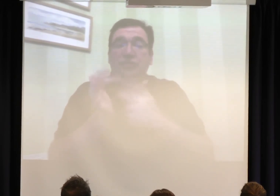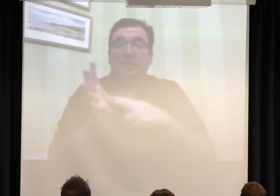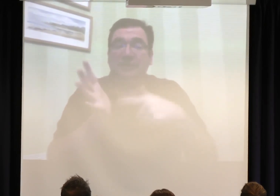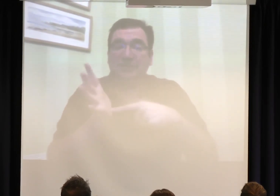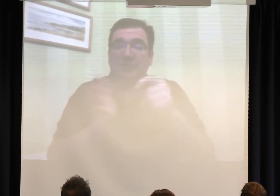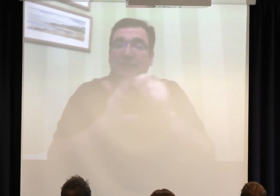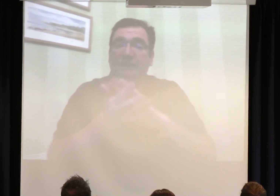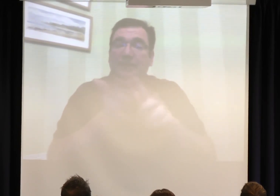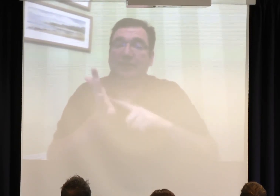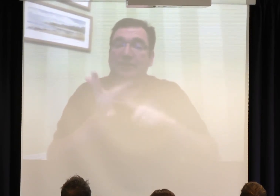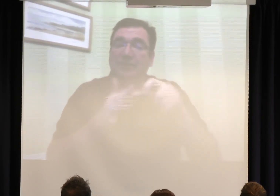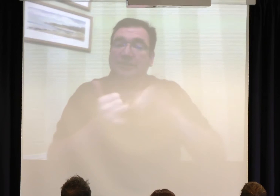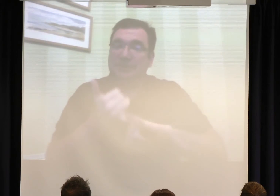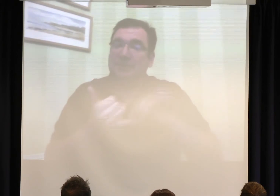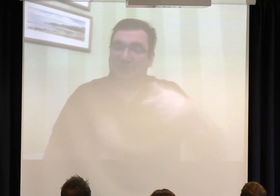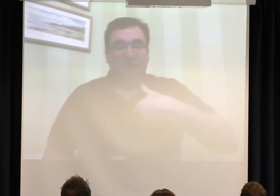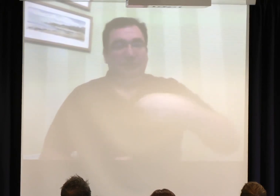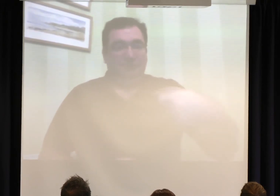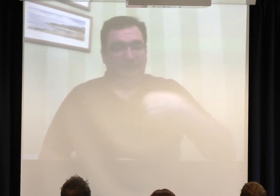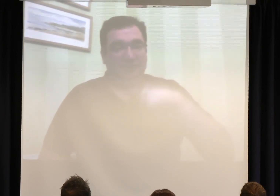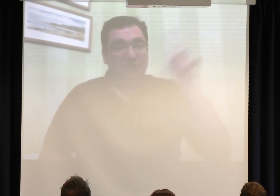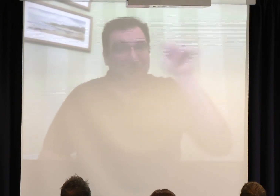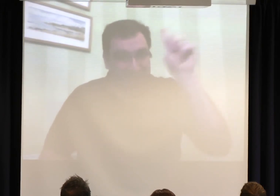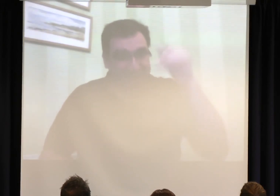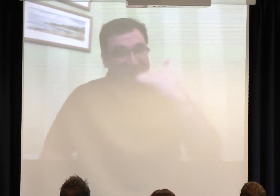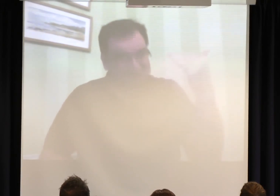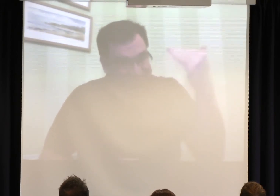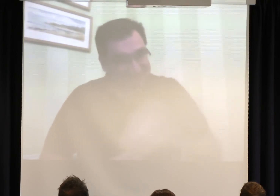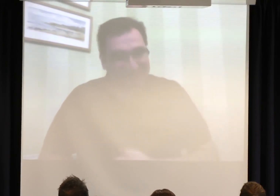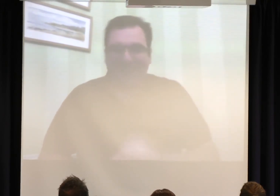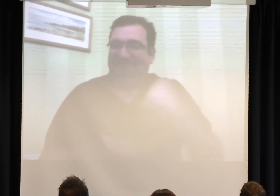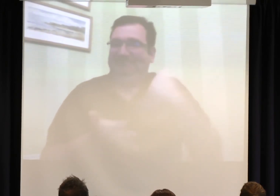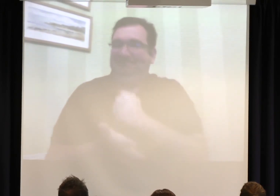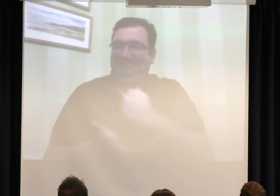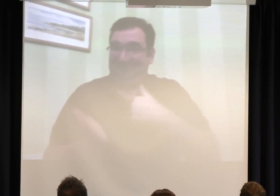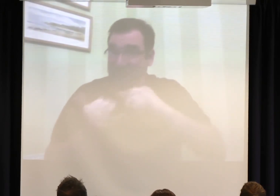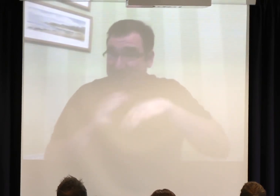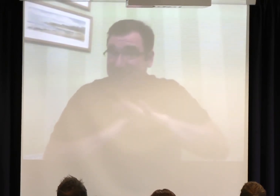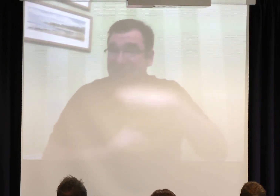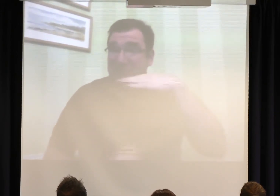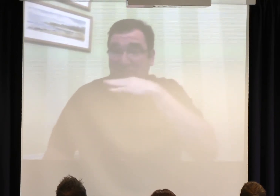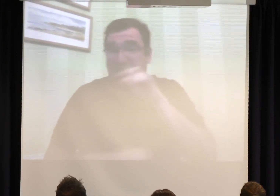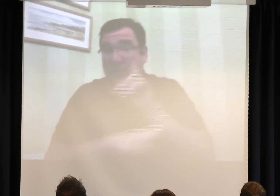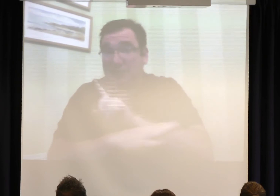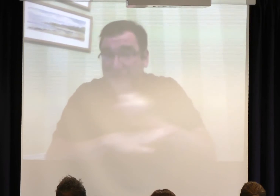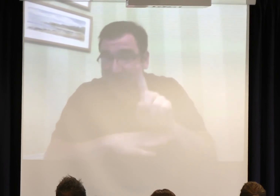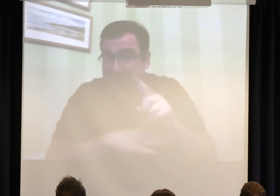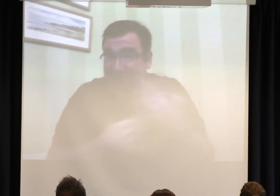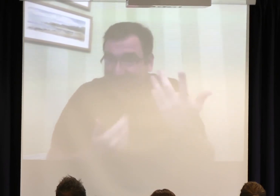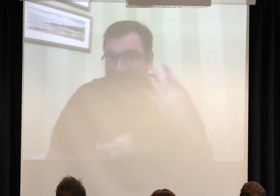all, and Brent Phillips for agreeing to allow me to say a few words. I'm really disappointed I'm not